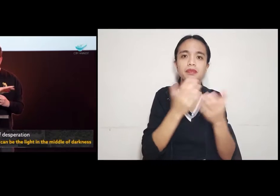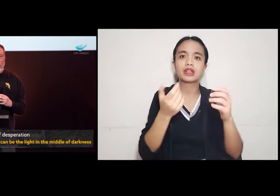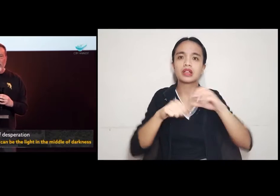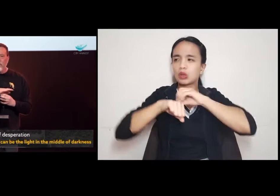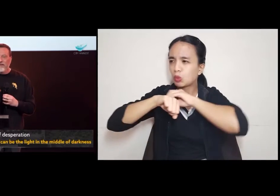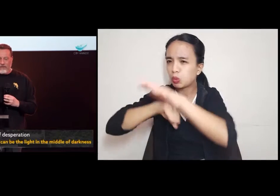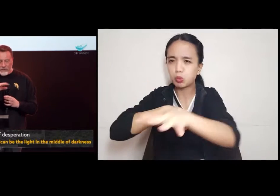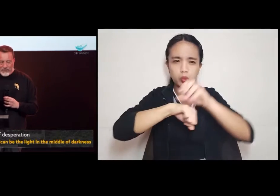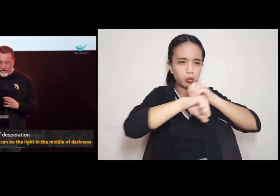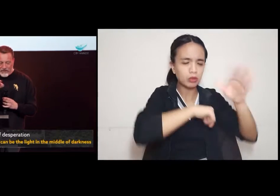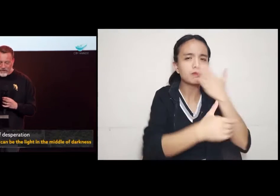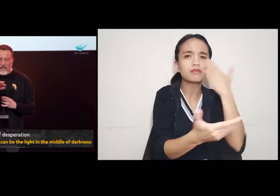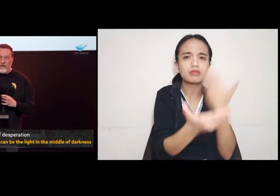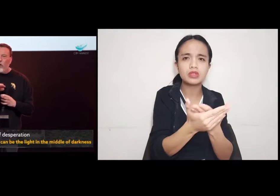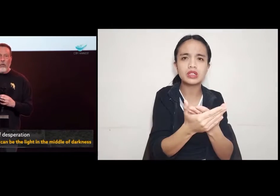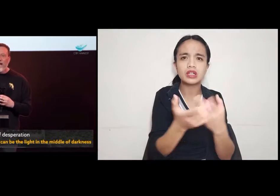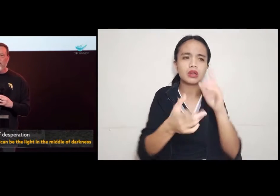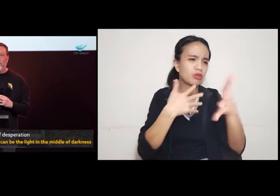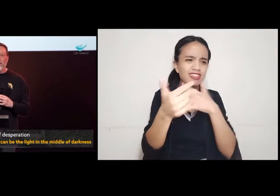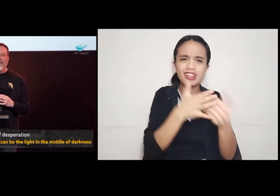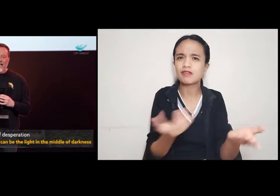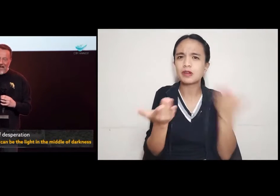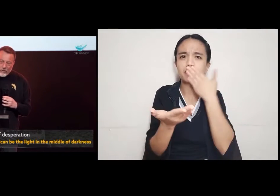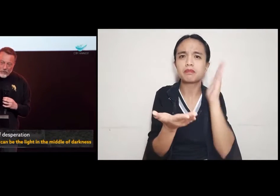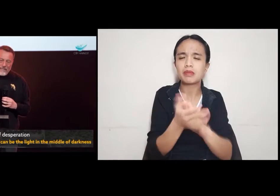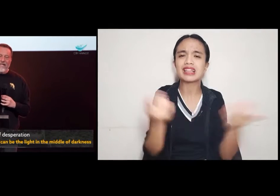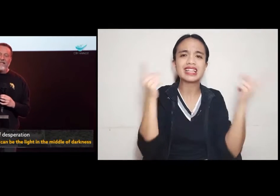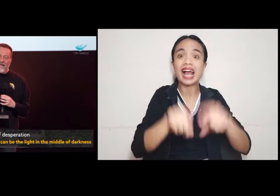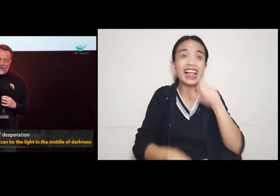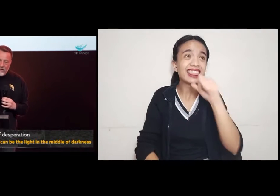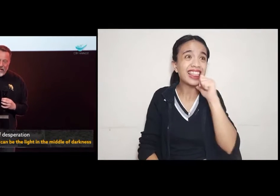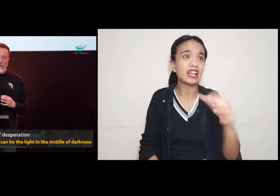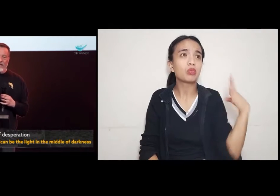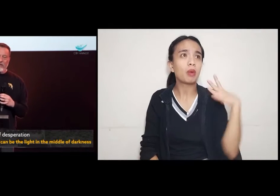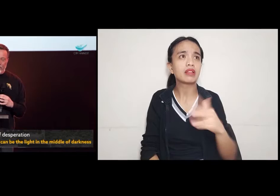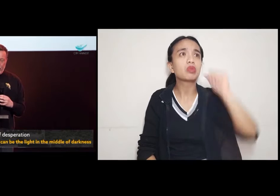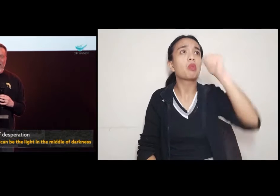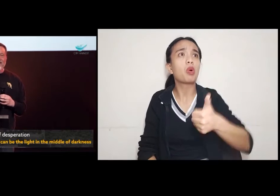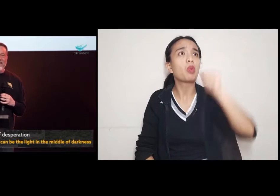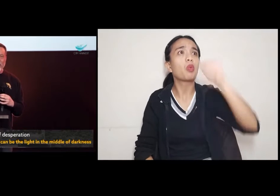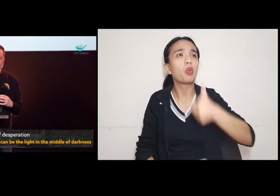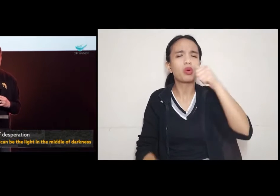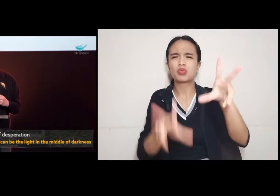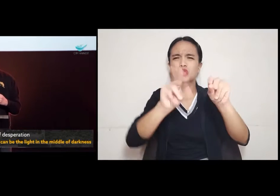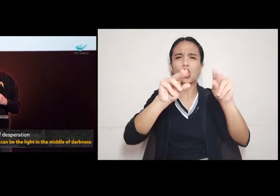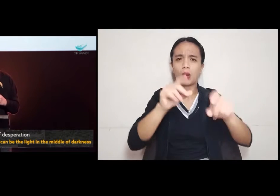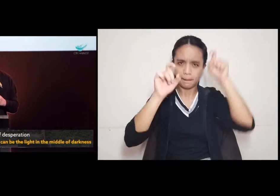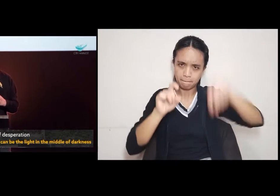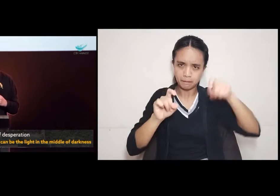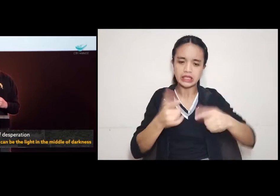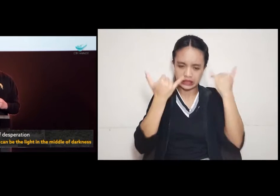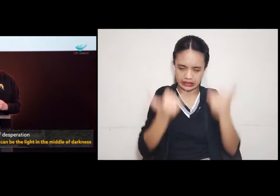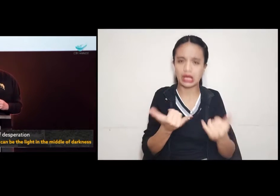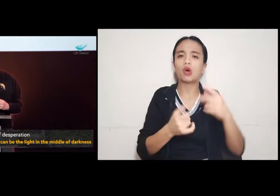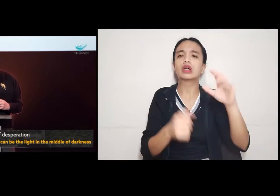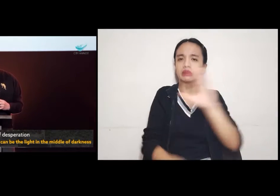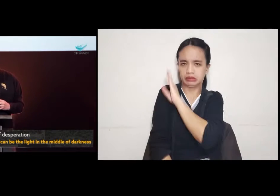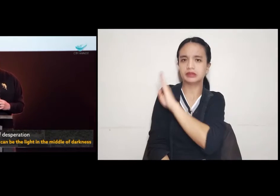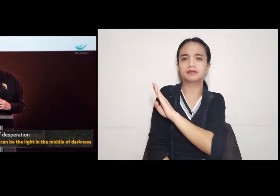in the middle of all the darkness, but there's just no waiting for daylight. You need to step into your faith, into your courage right